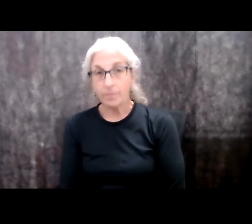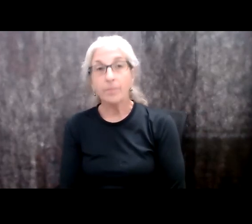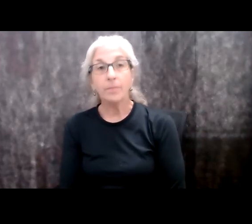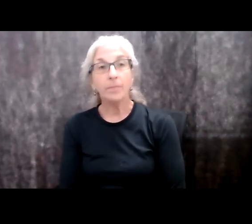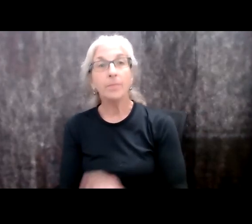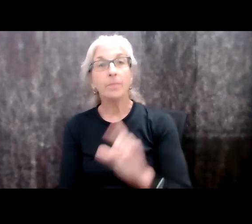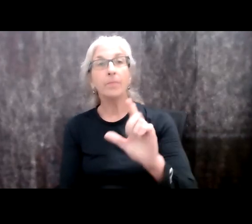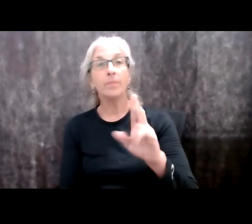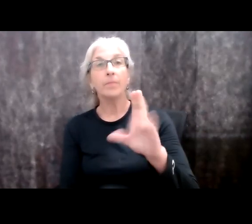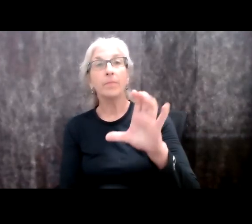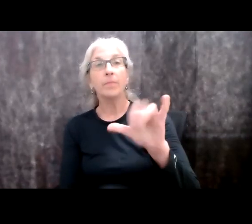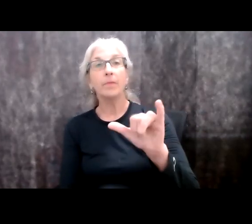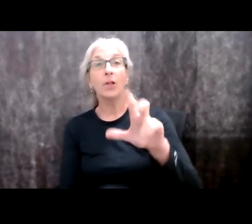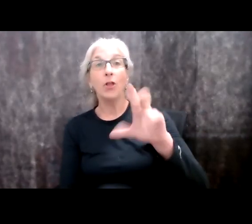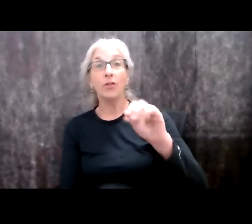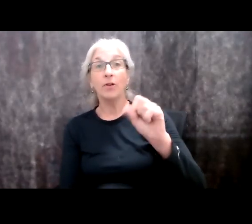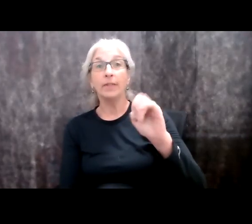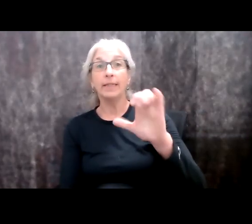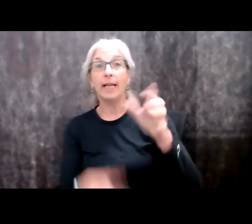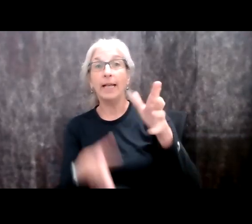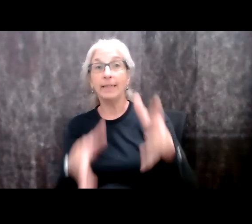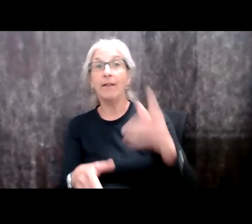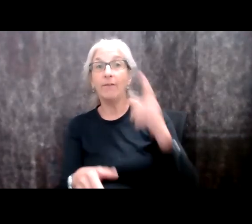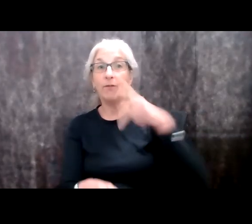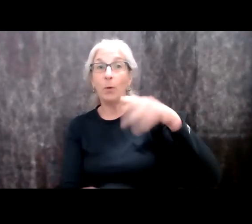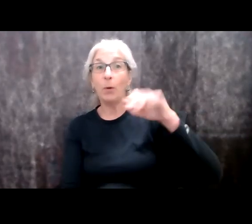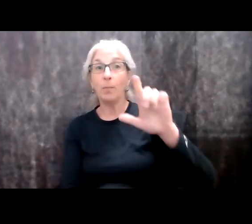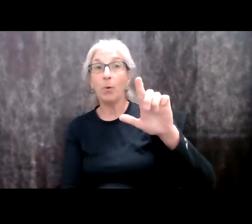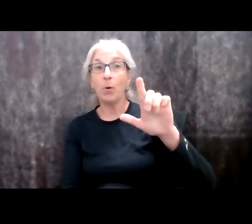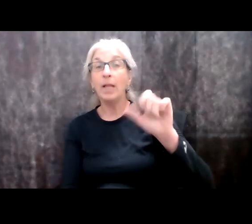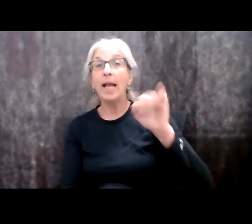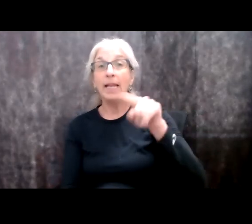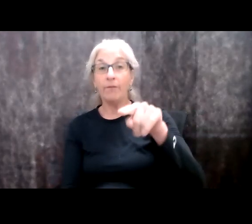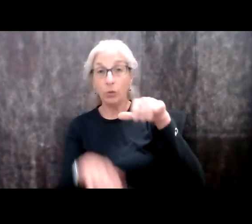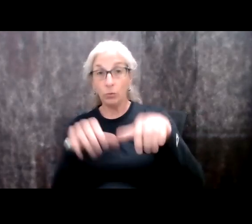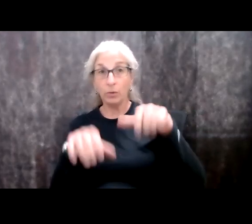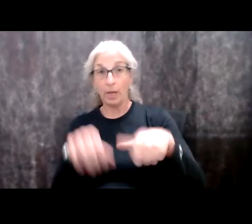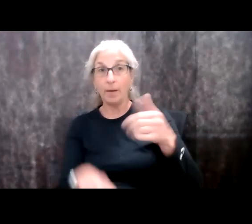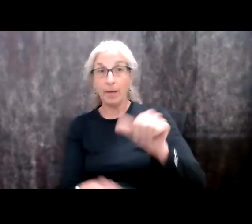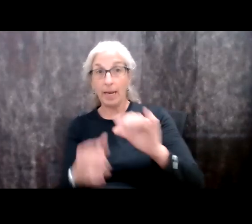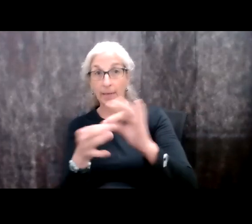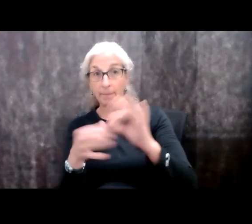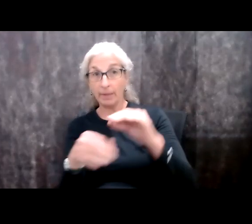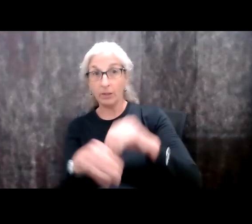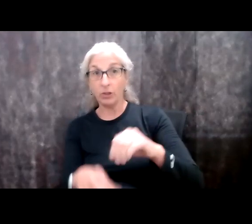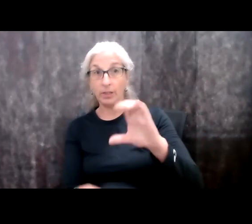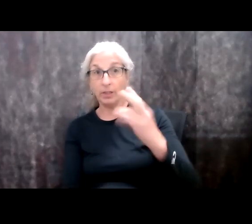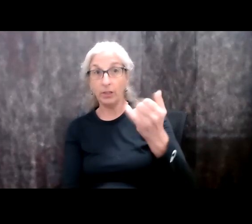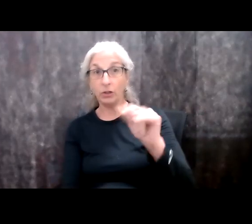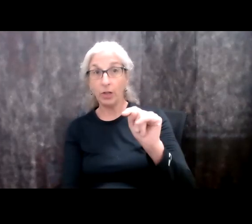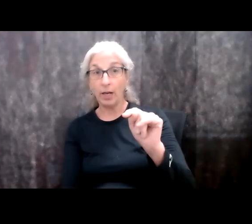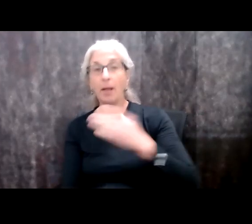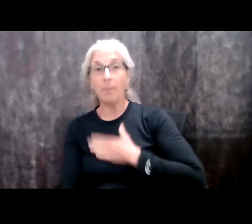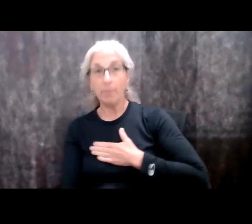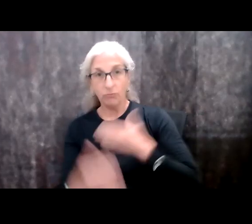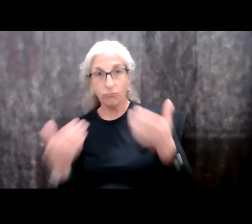Okay, so 30 more seconds on the poll. And if you put any message in the chat box now, more time, something like that, feel free to do